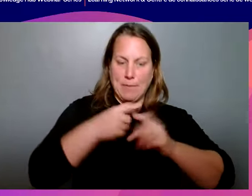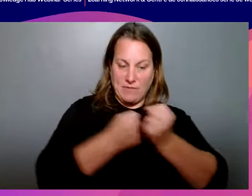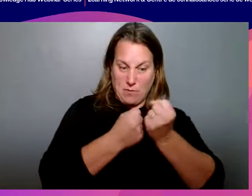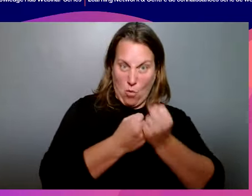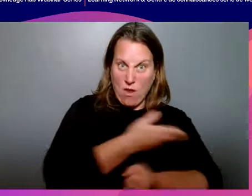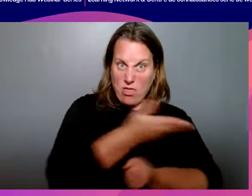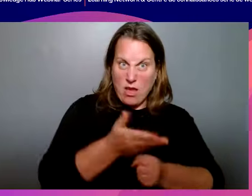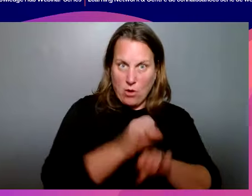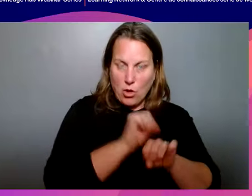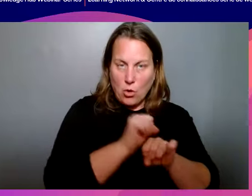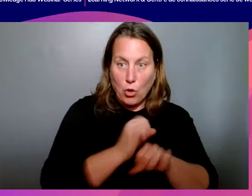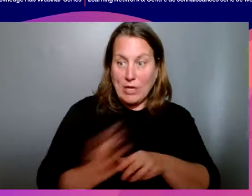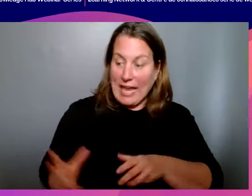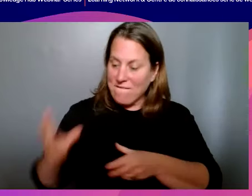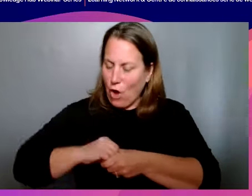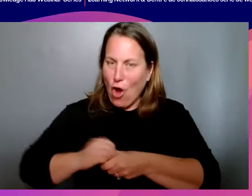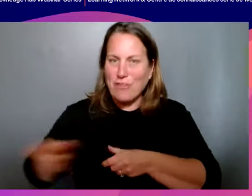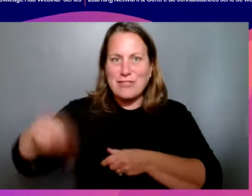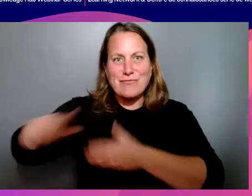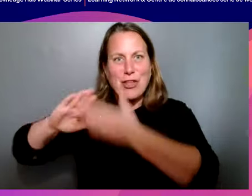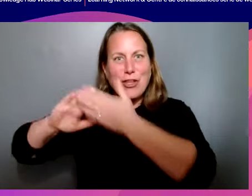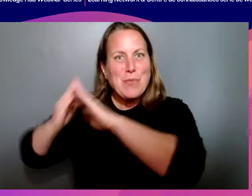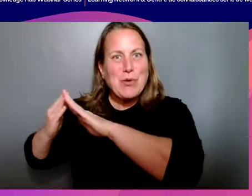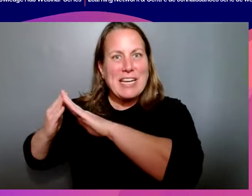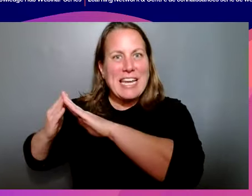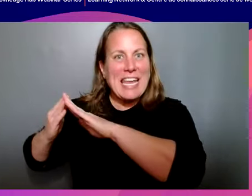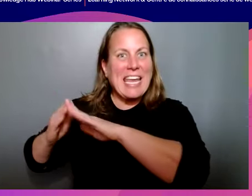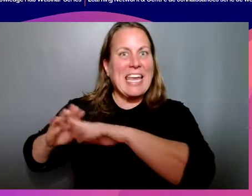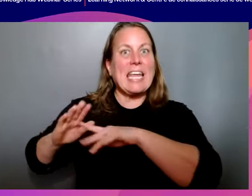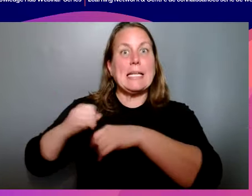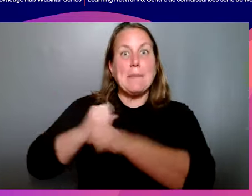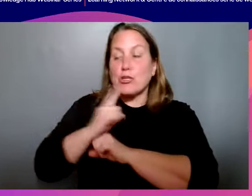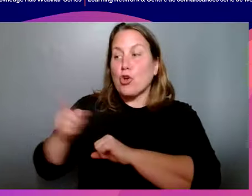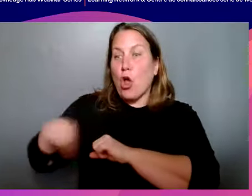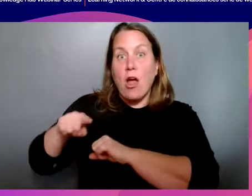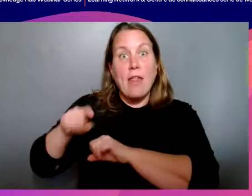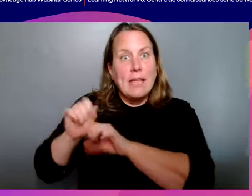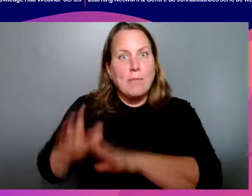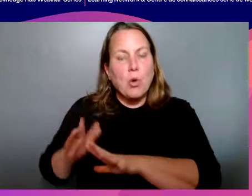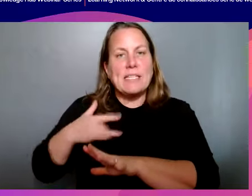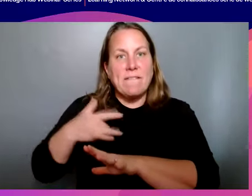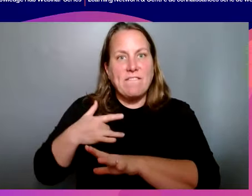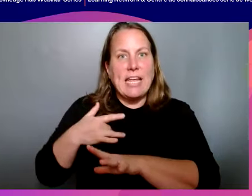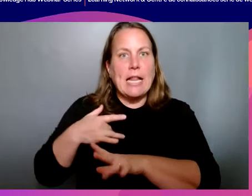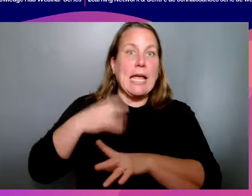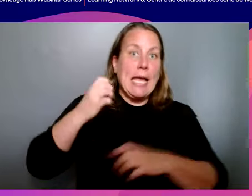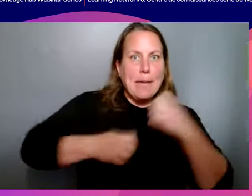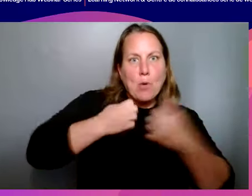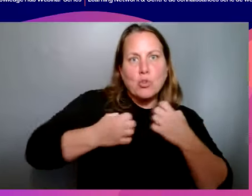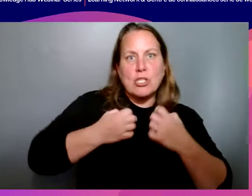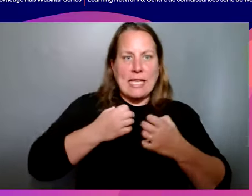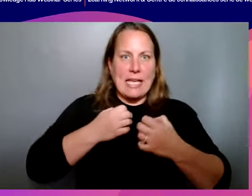ensuring that 2S LGBTQIA plus employees feel emotionally, psychologically, and physically safe at